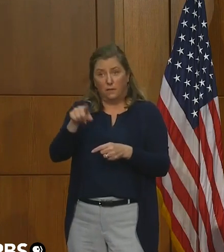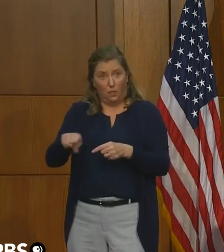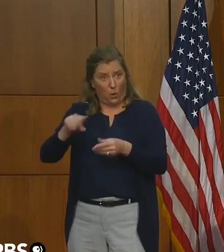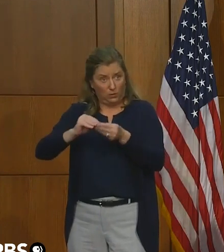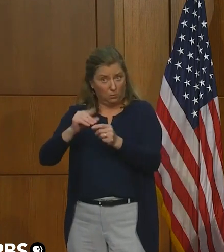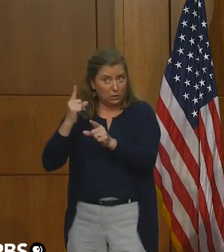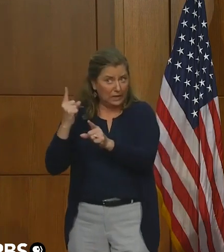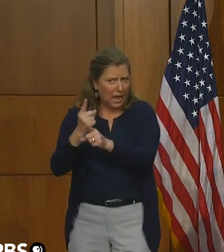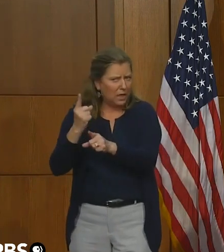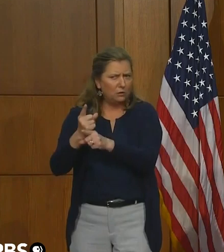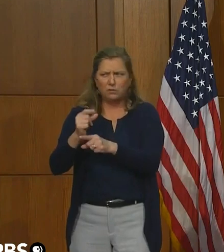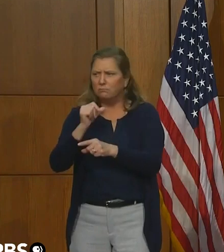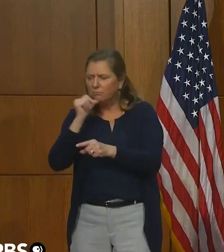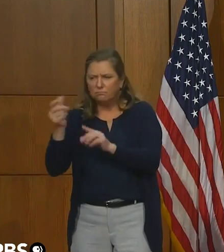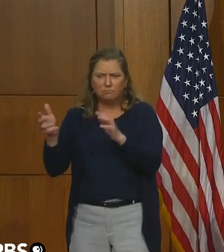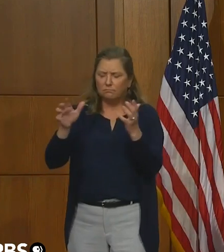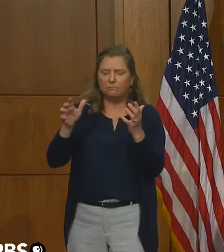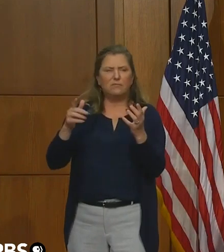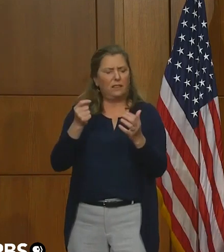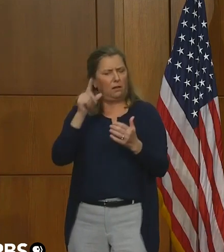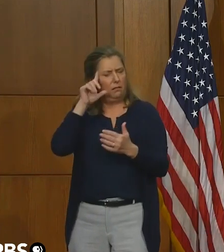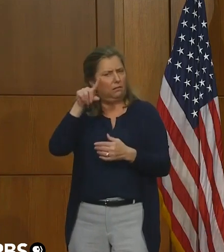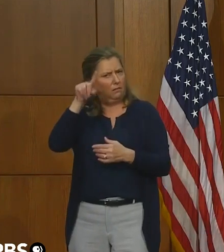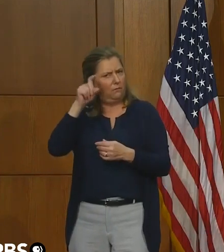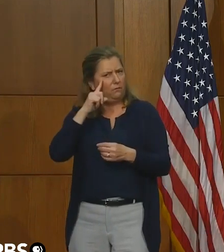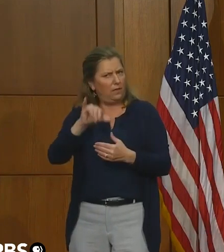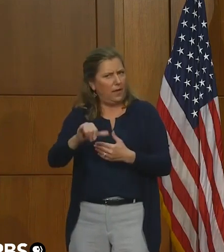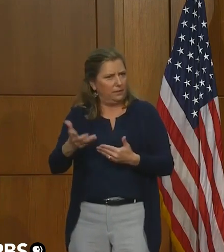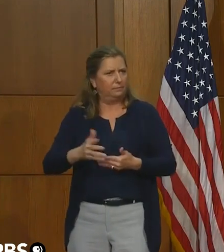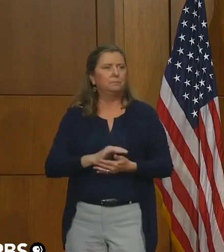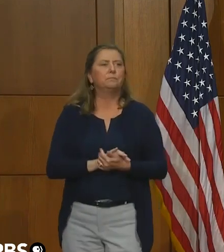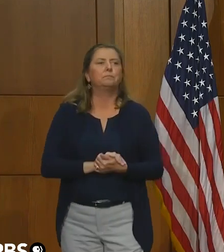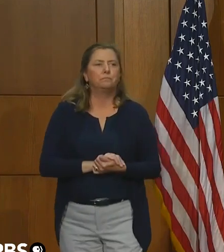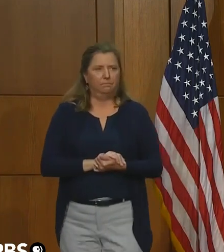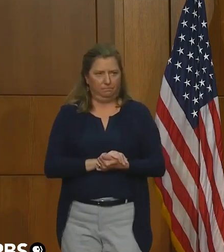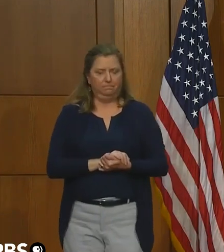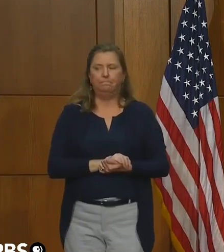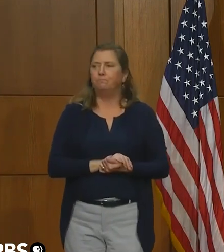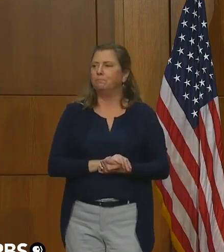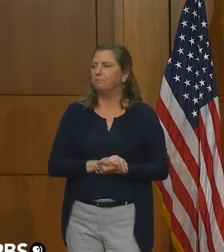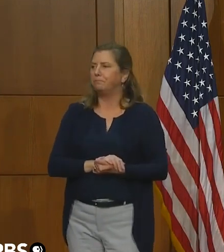accurate? There's a little bit of confusion around that. Yes, thank you.